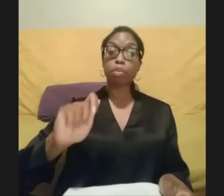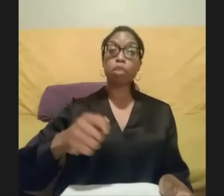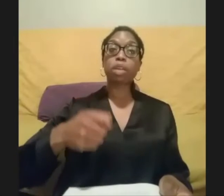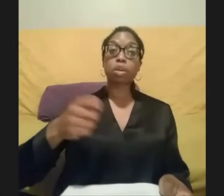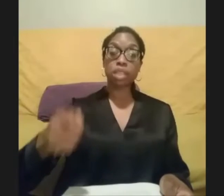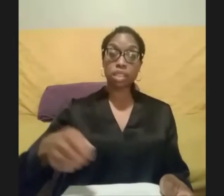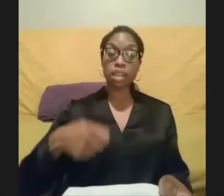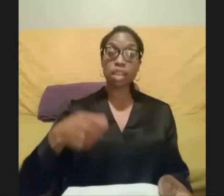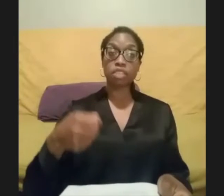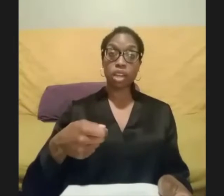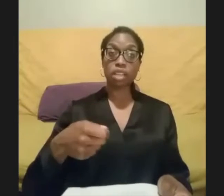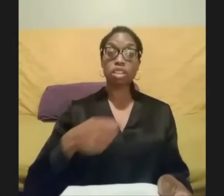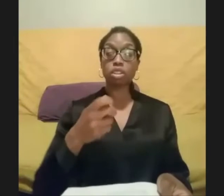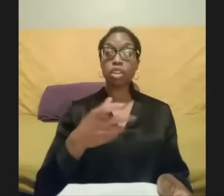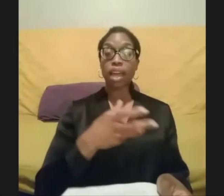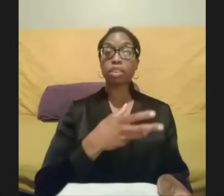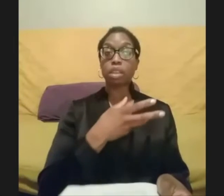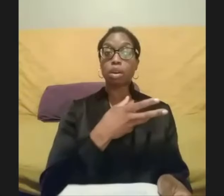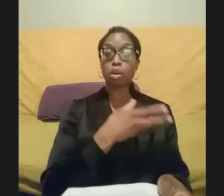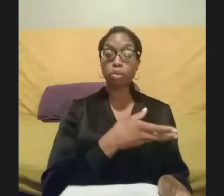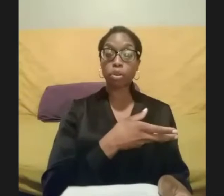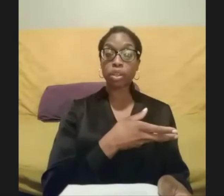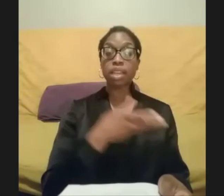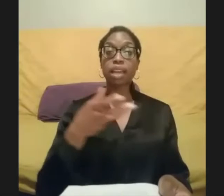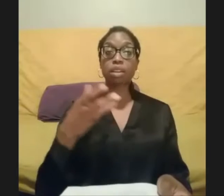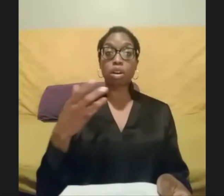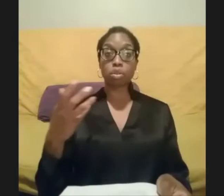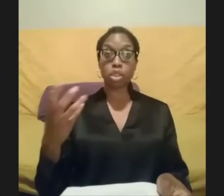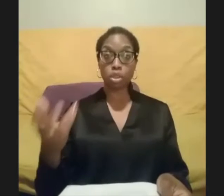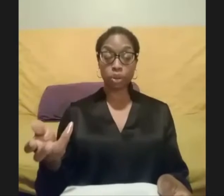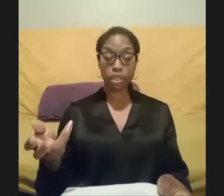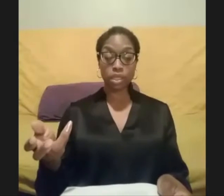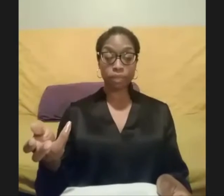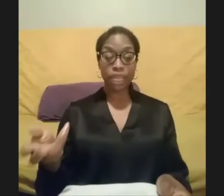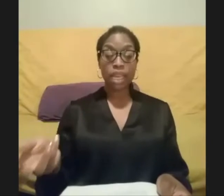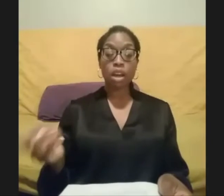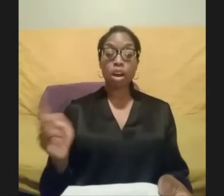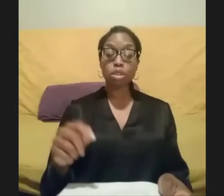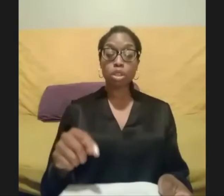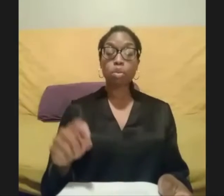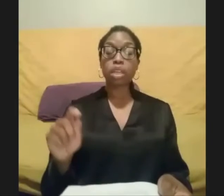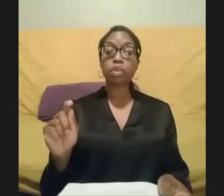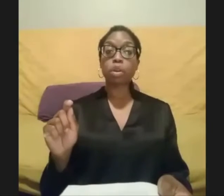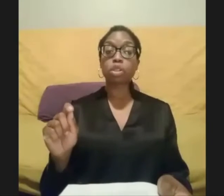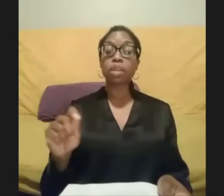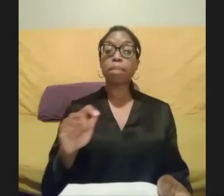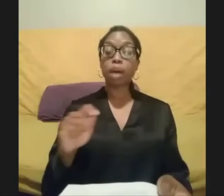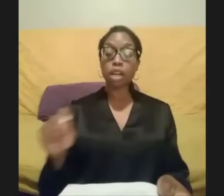that goes inside the vagina to look at the ovaries and also the uterus. Also, if you are doing a